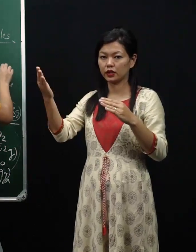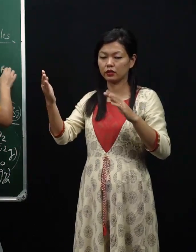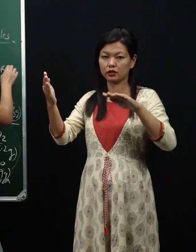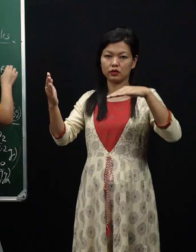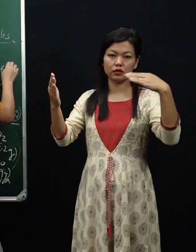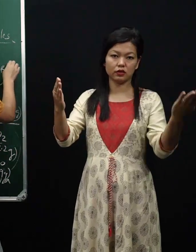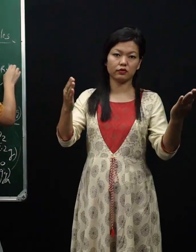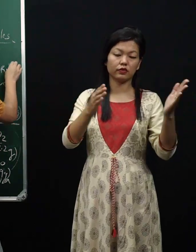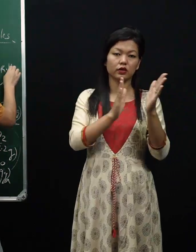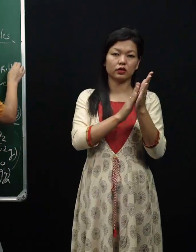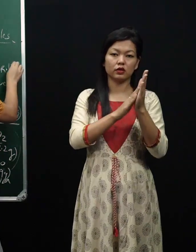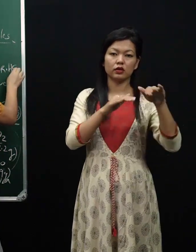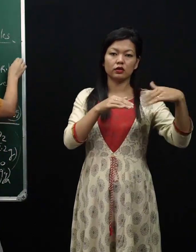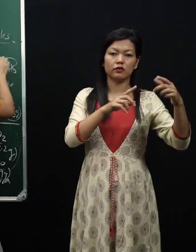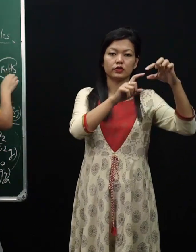side,